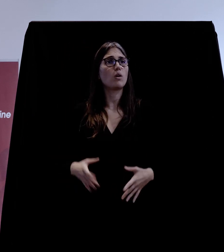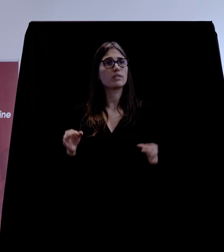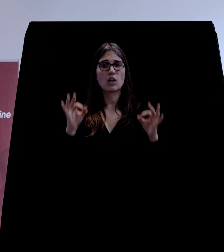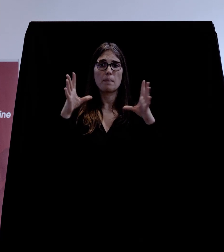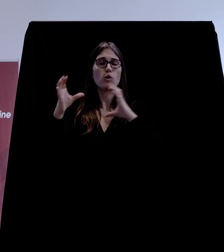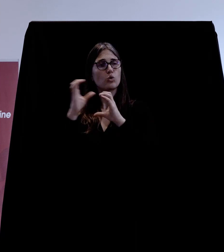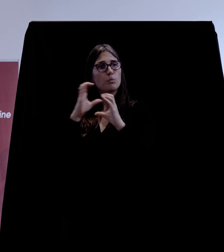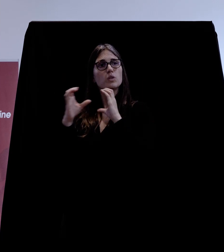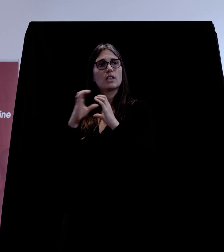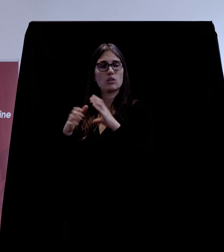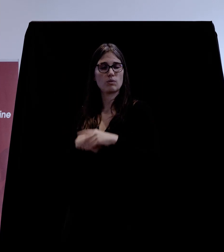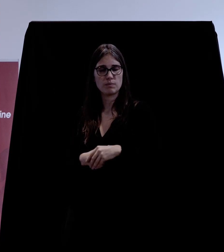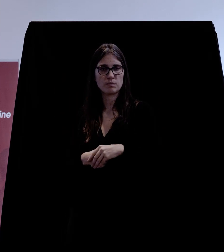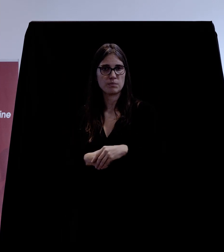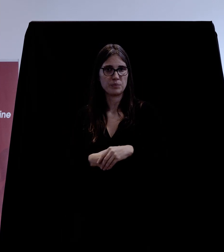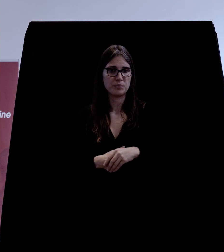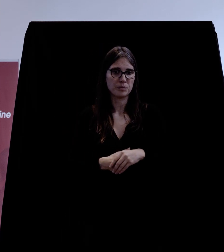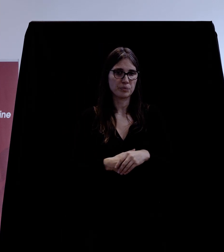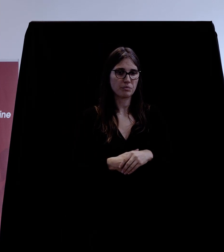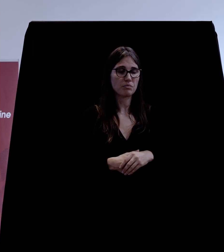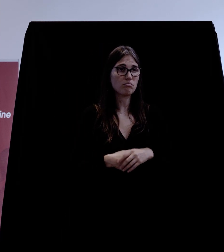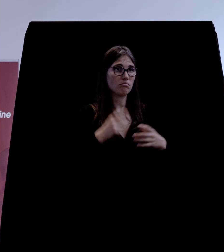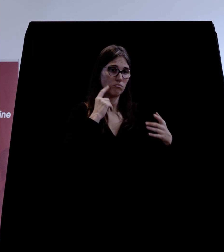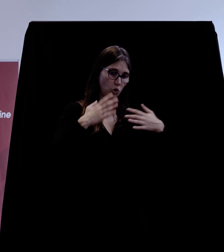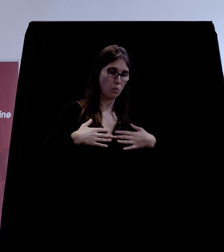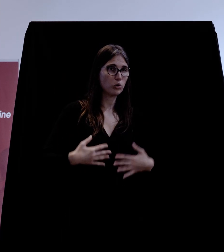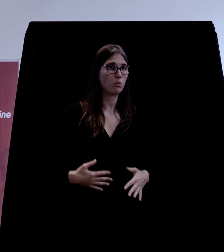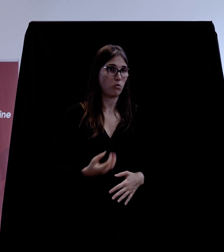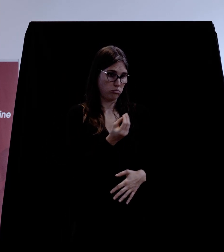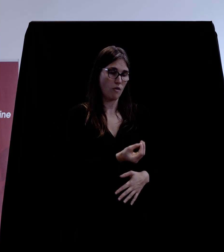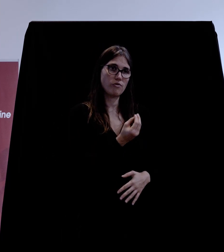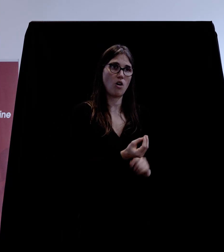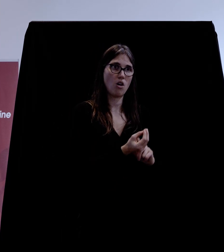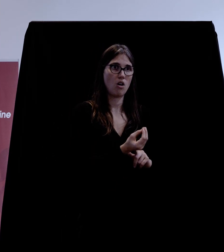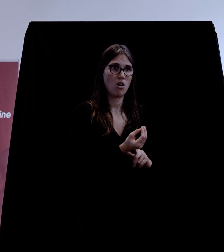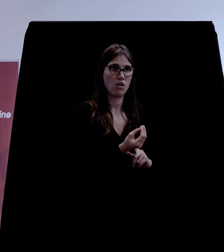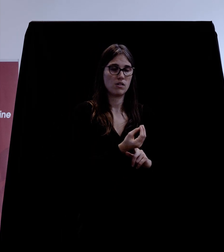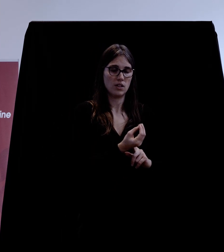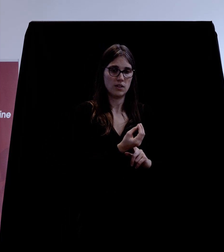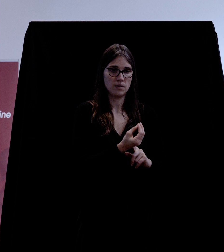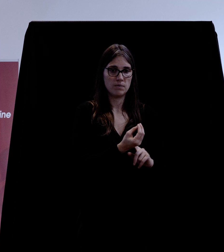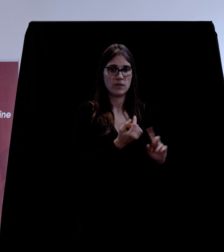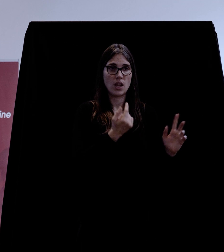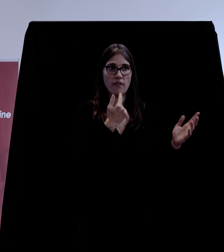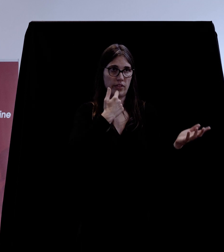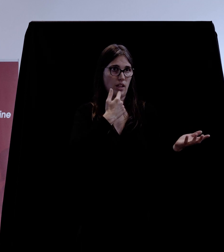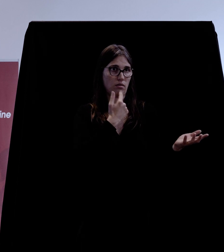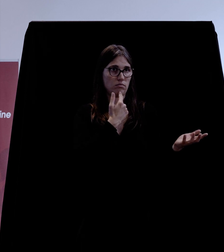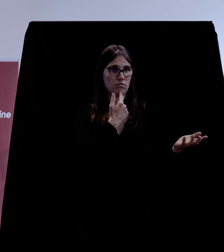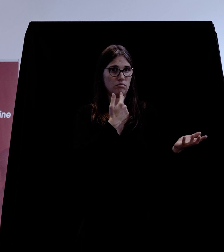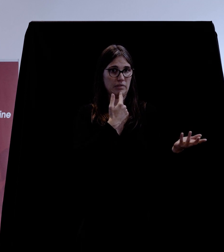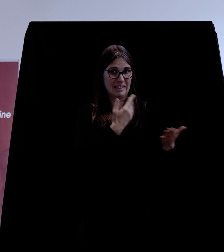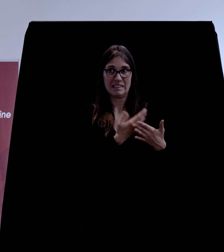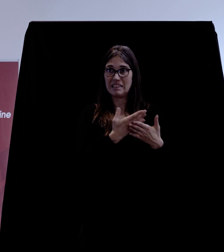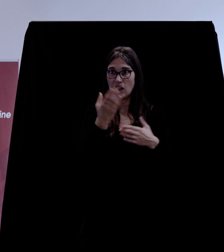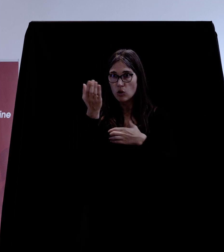behavior my child engages in is deliberately communicating to me, but I can read